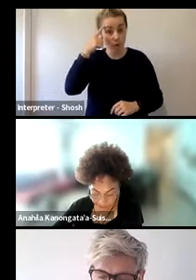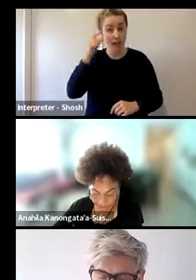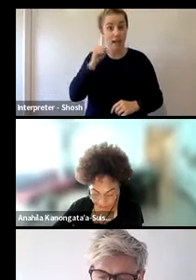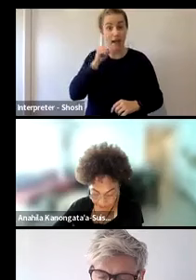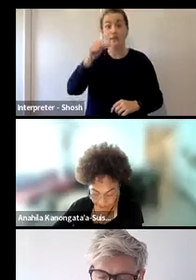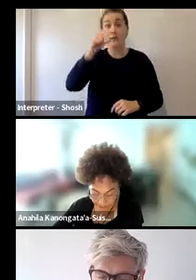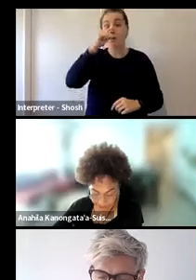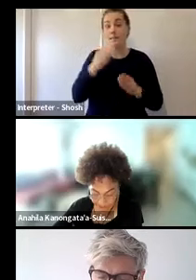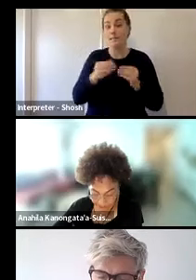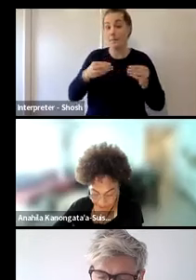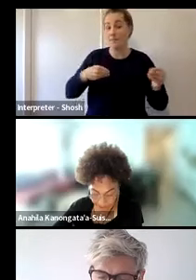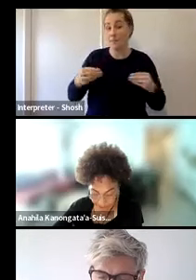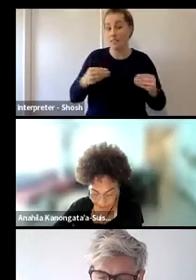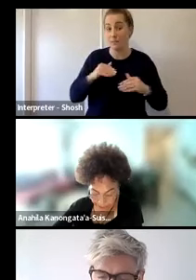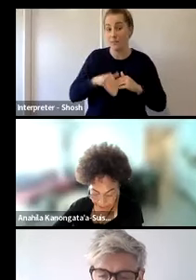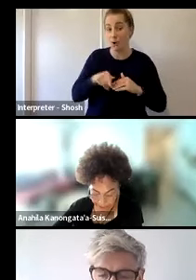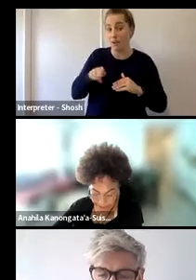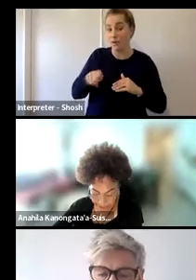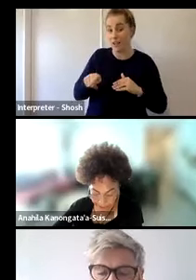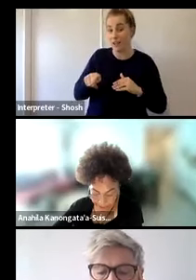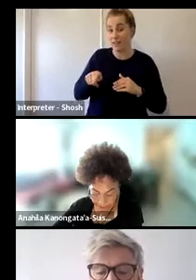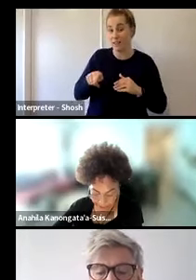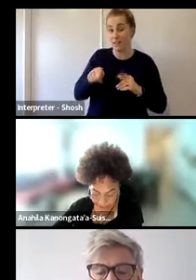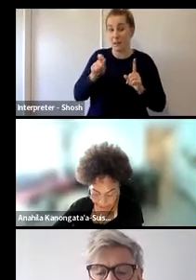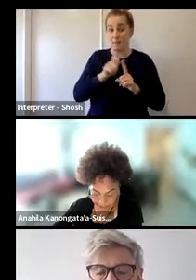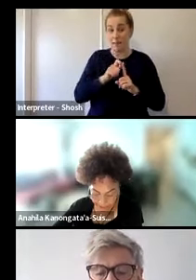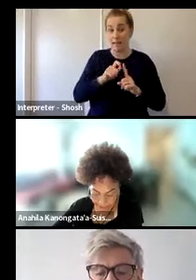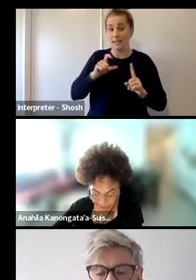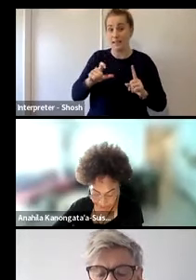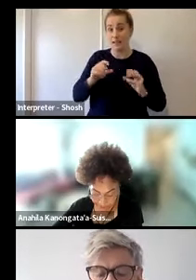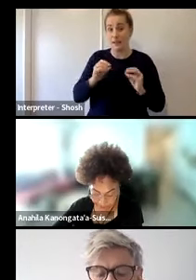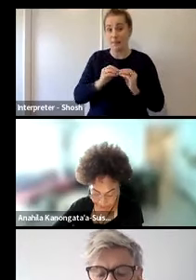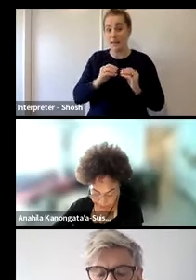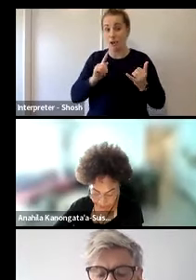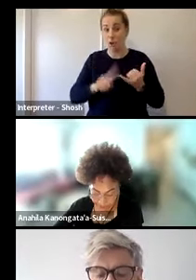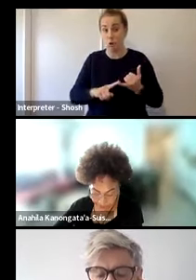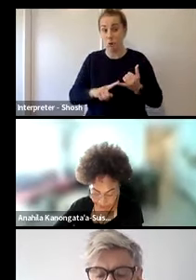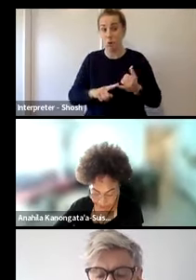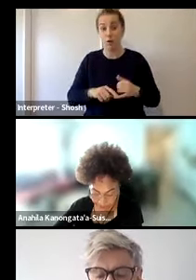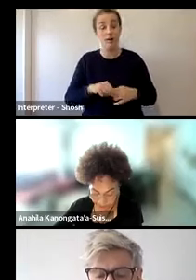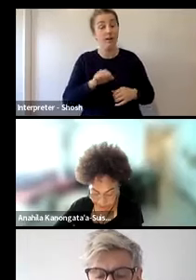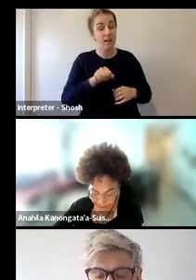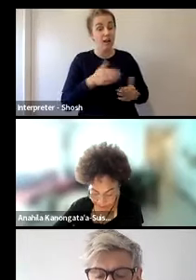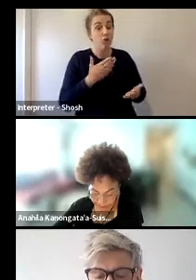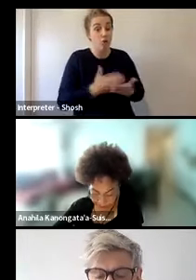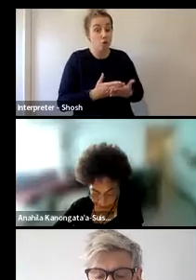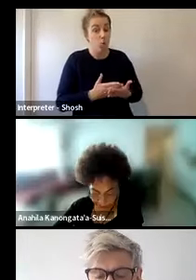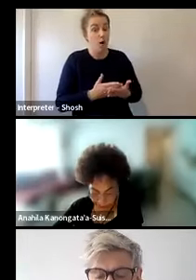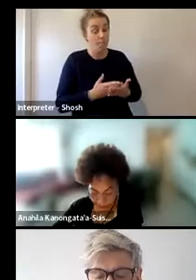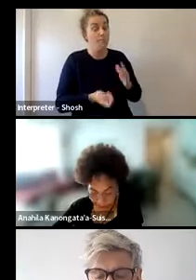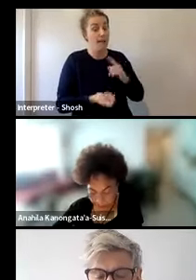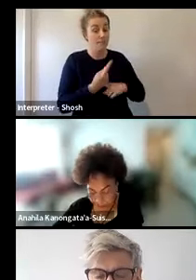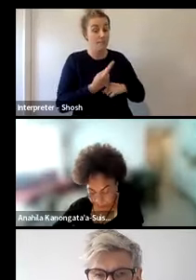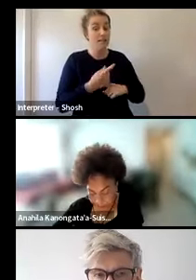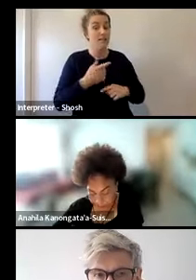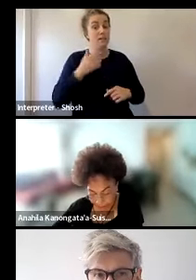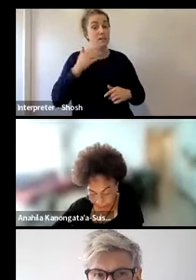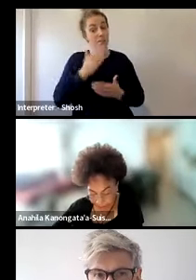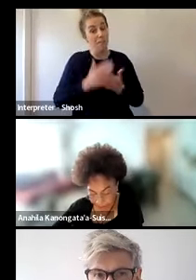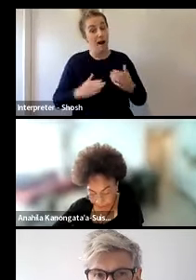be some flexibility around that PCBU recommendation you've made. Yeah, sure. I mean, the event side of things